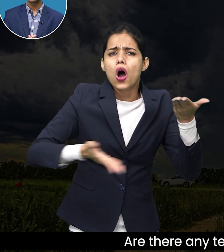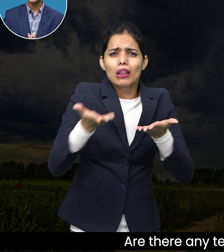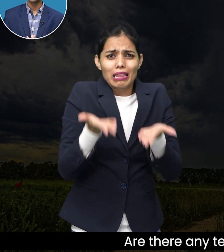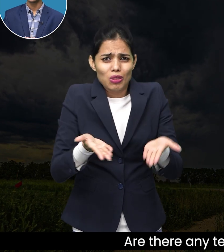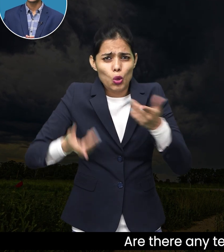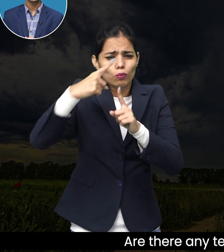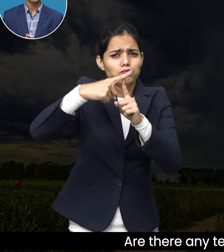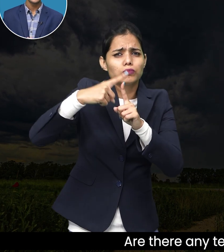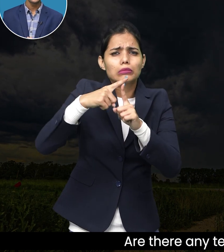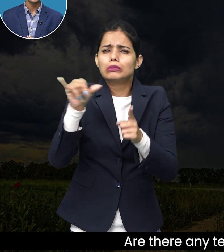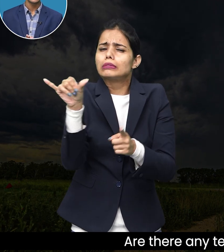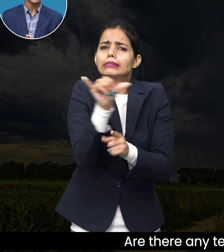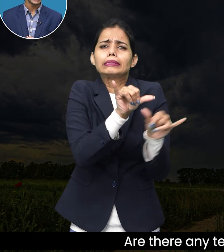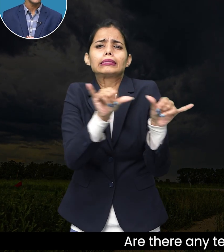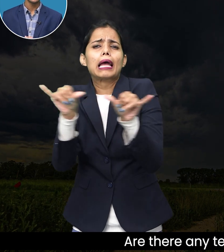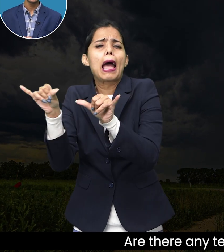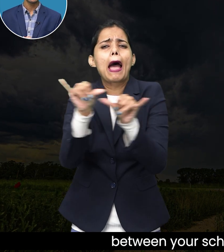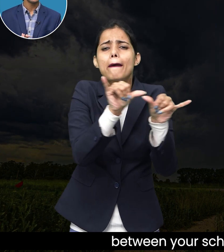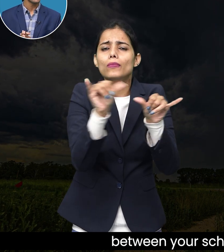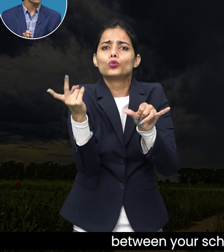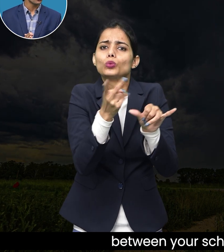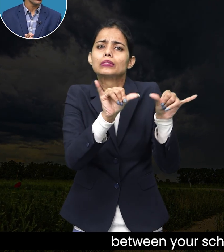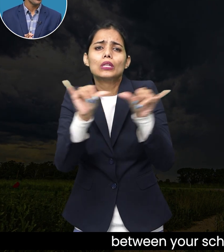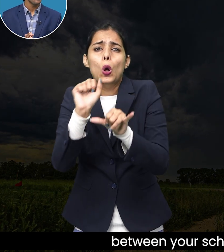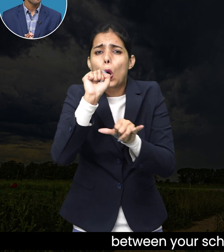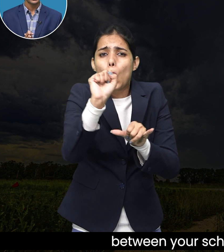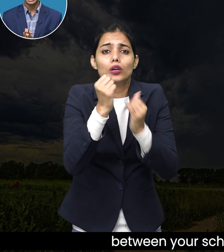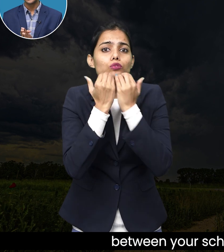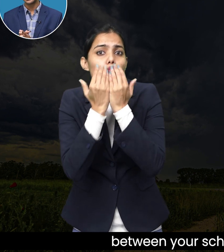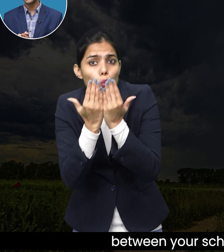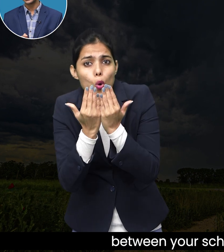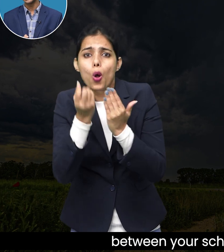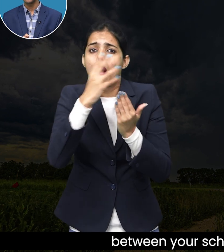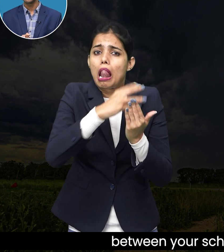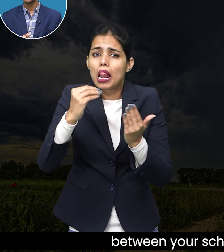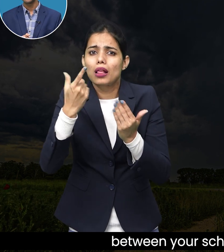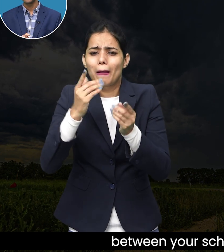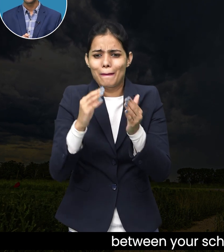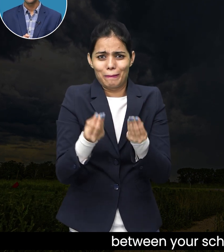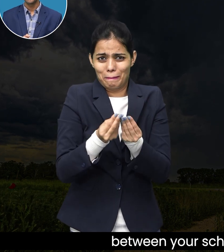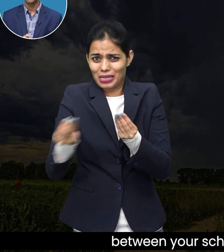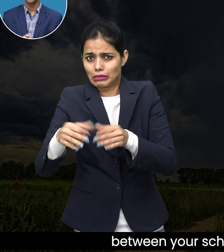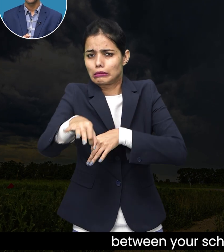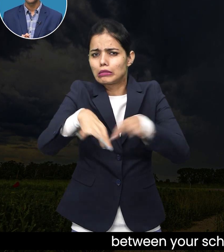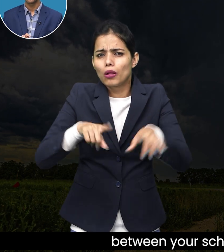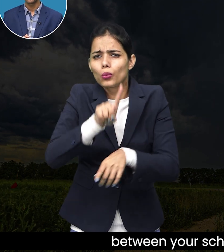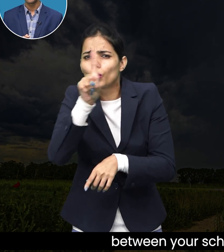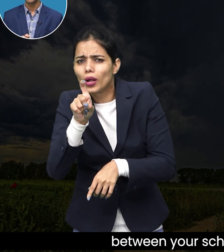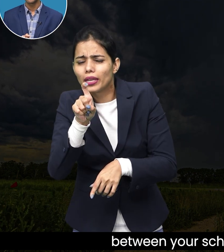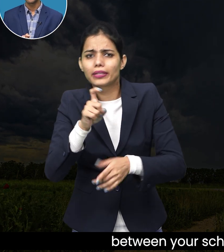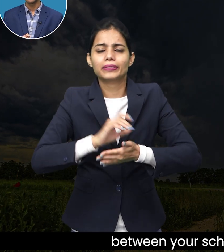Are there any temperature similarities between your school and the nearest city?